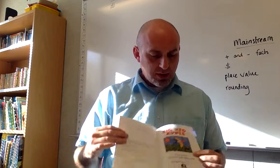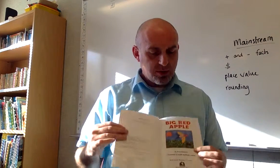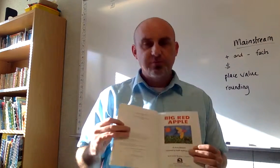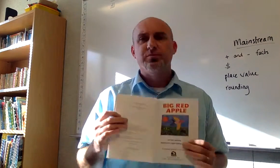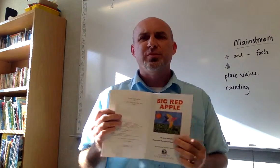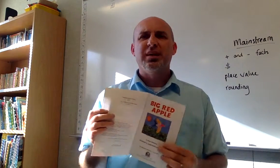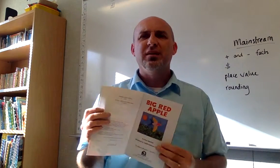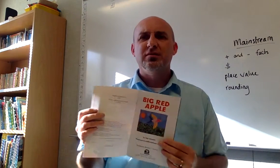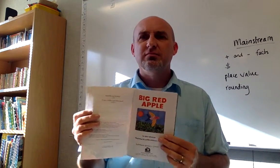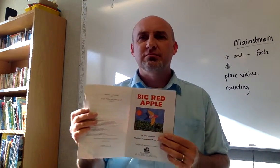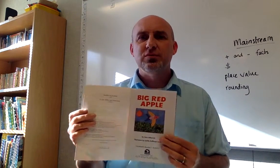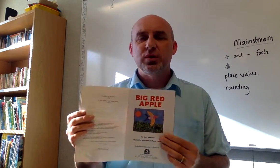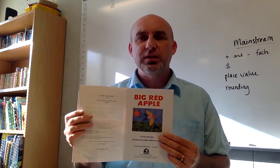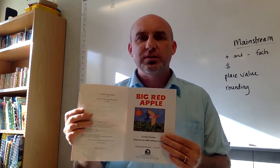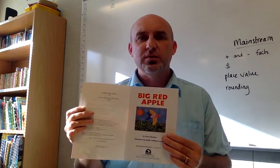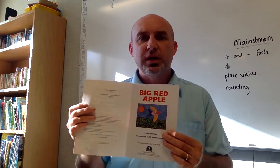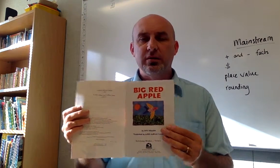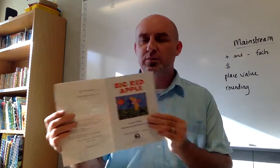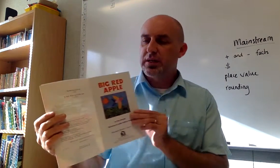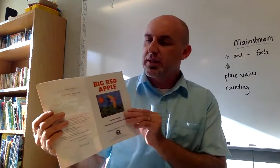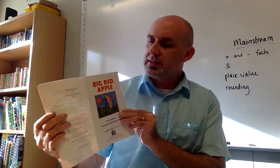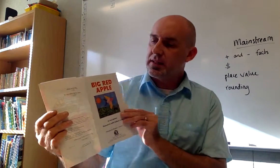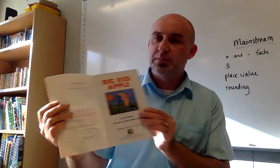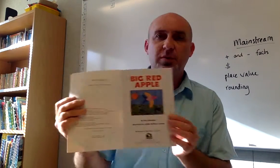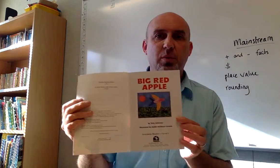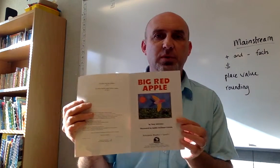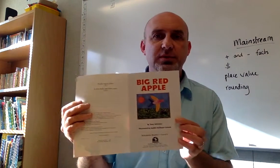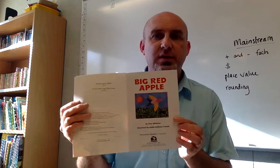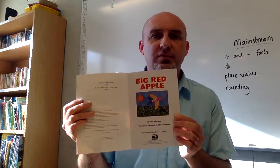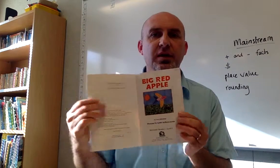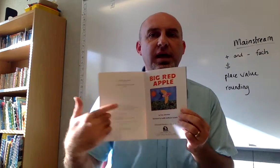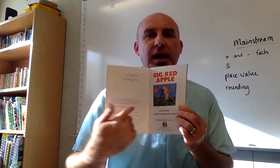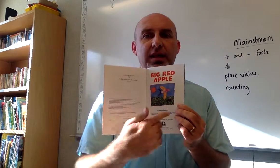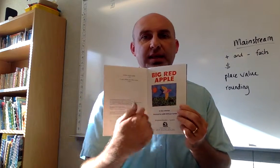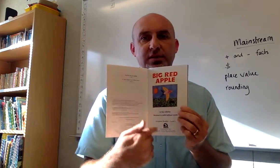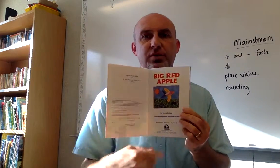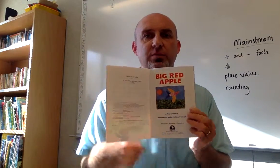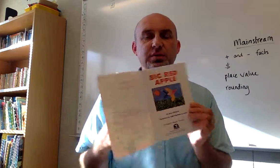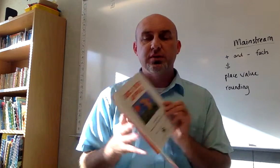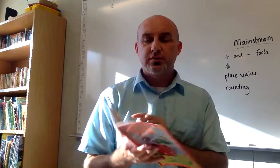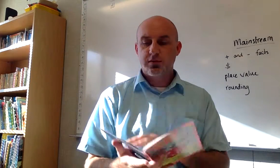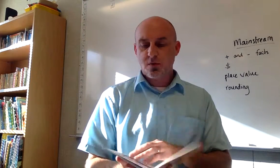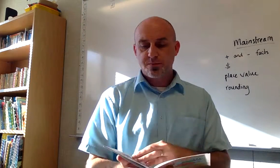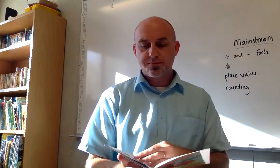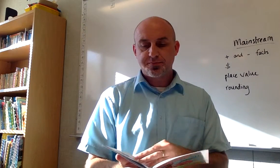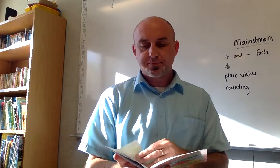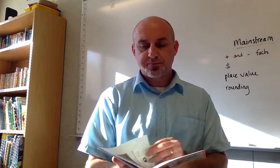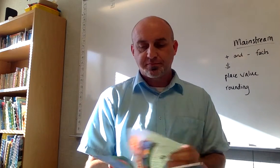Okay. I'll try to slow down a little bit and not skip important stuff. And it has their names here. So,